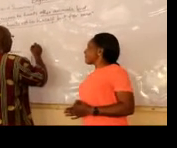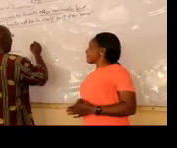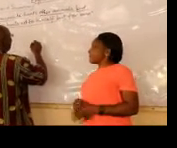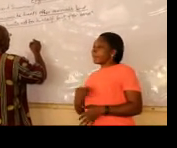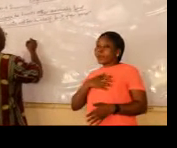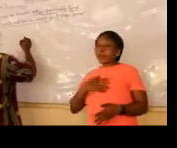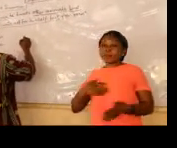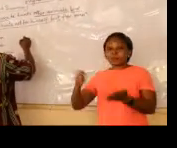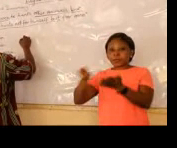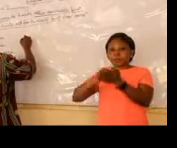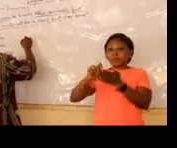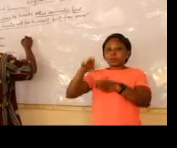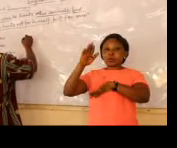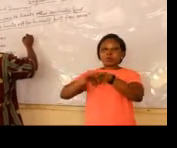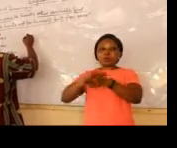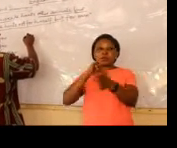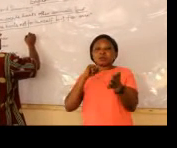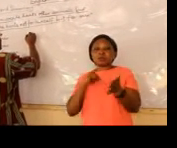and then write on it